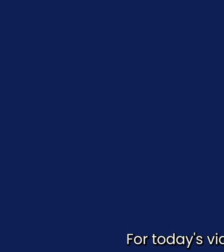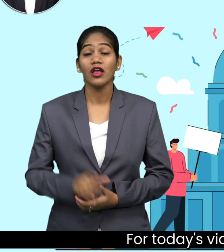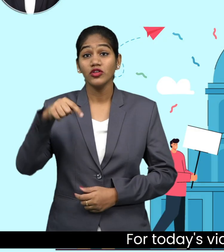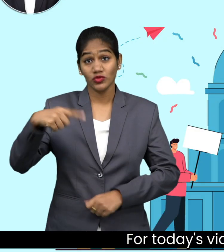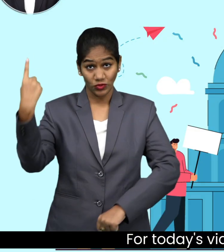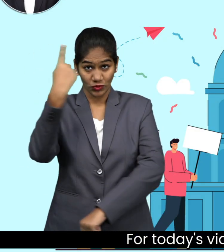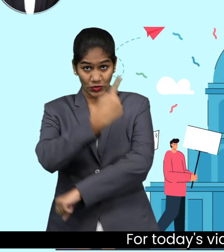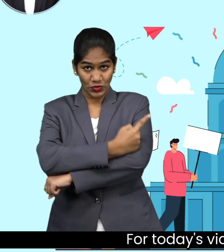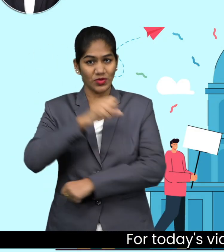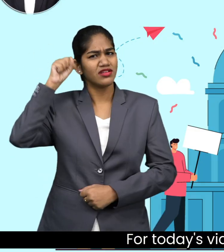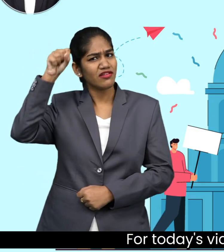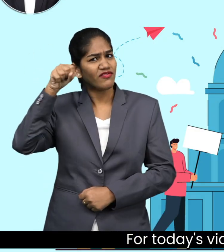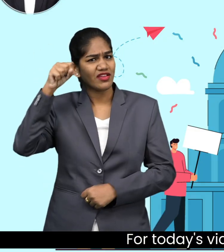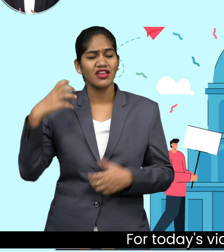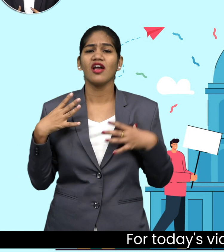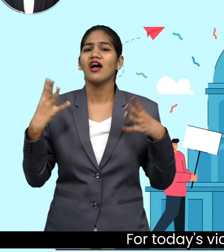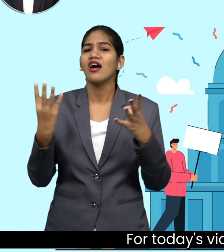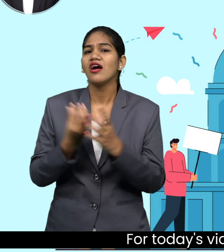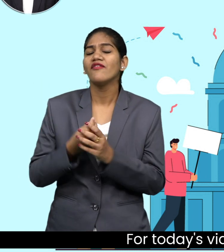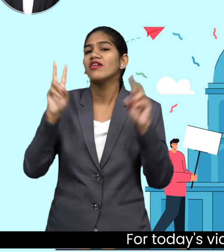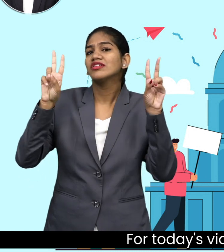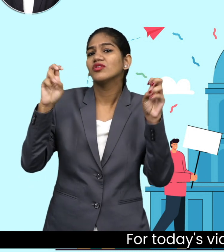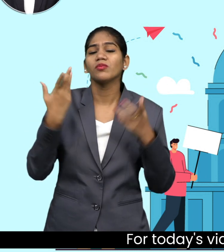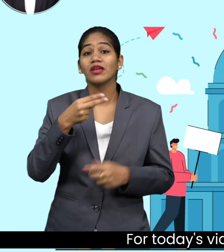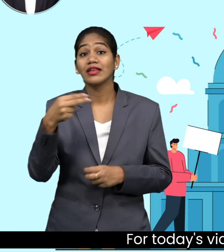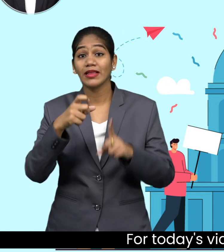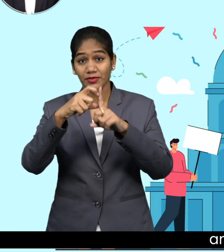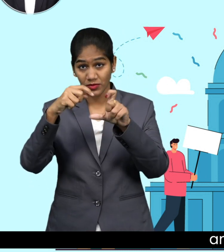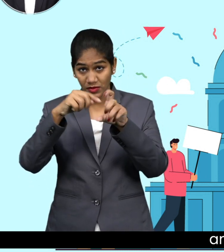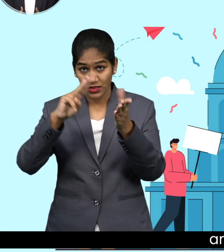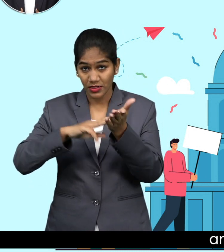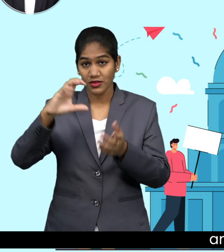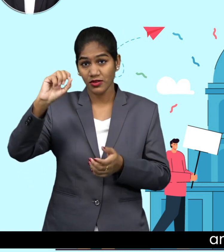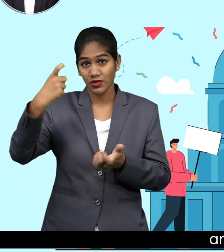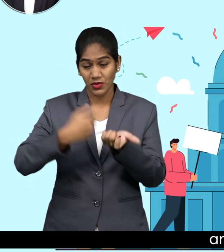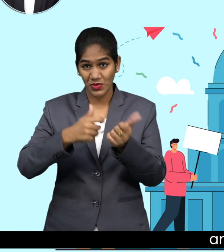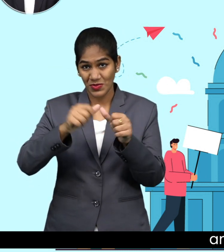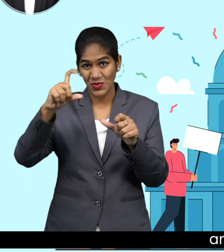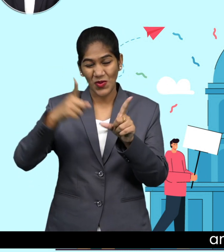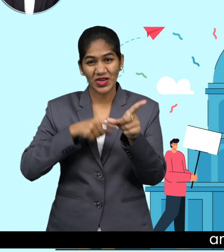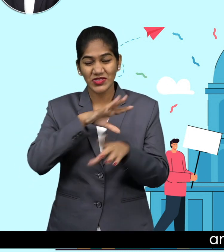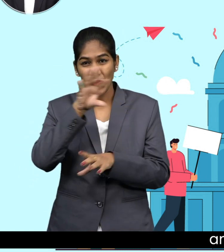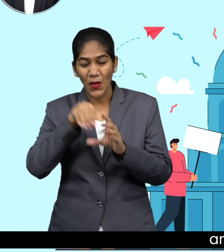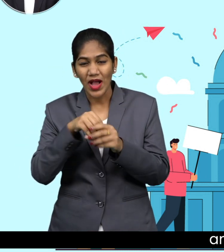For today's video, our topic is Democracy, an evolving idea.